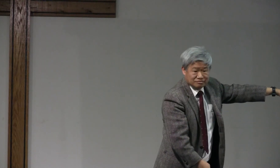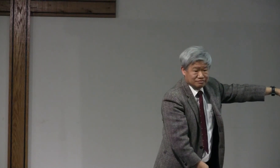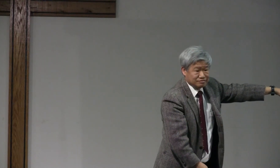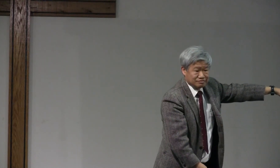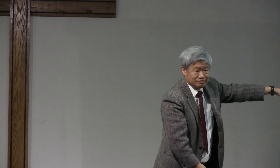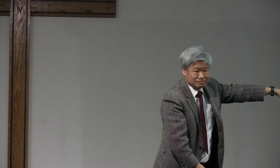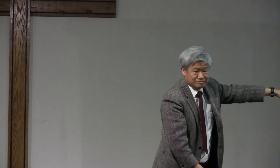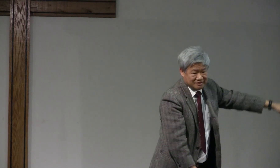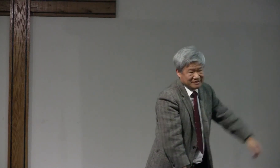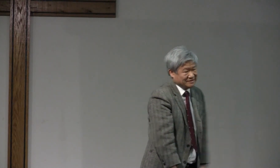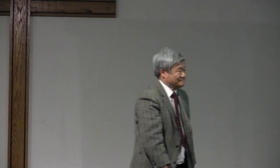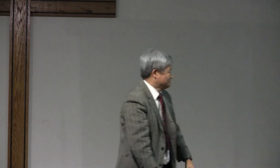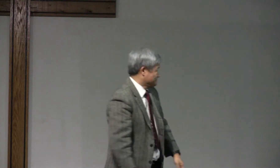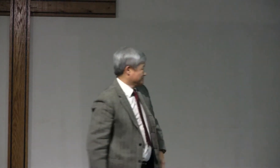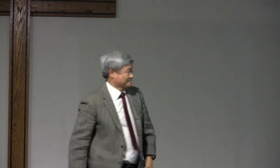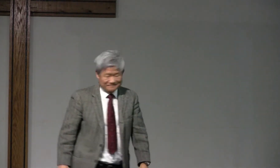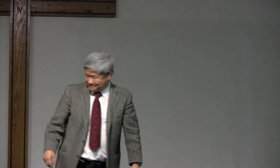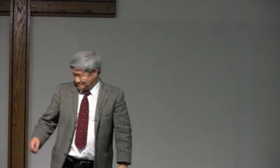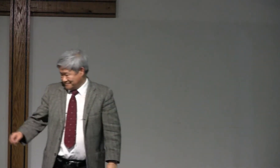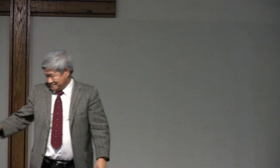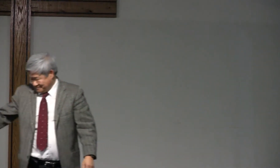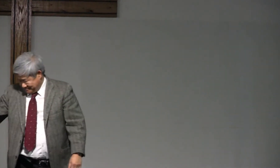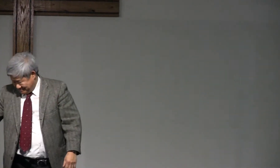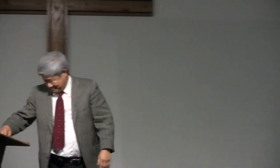Enoch preached a tough message.